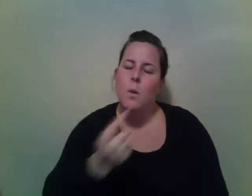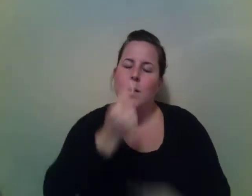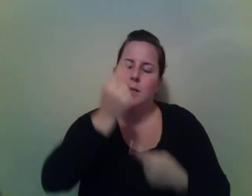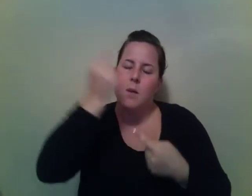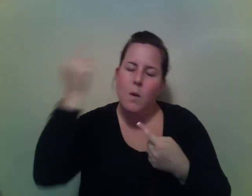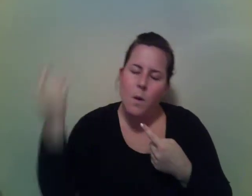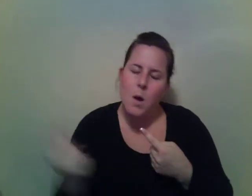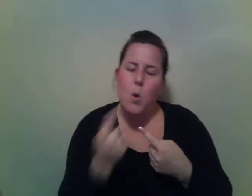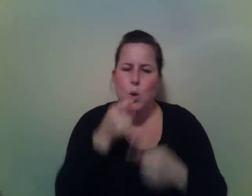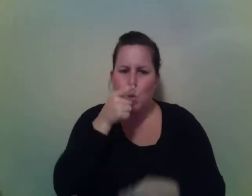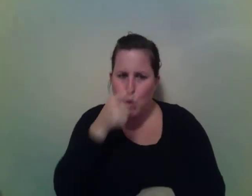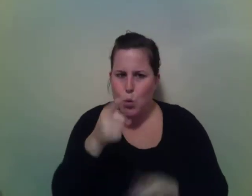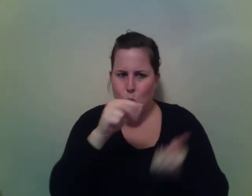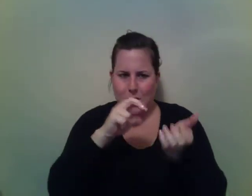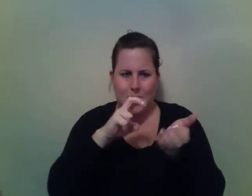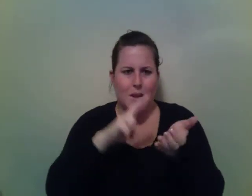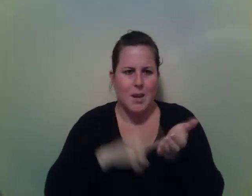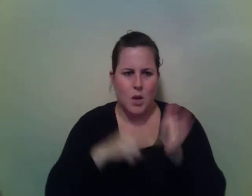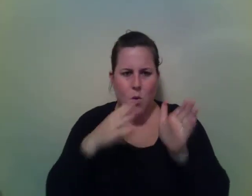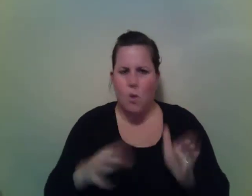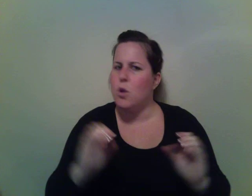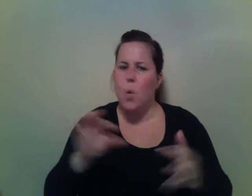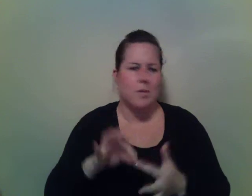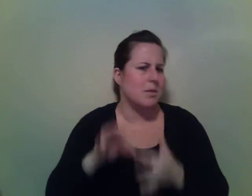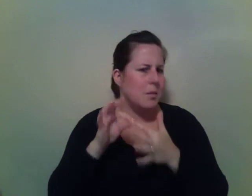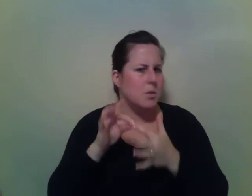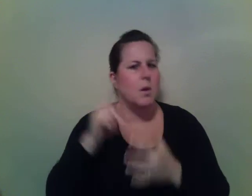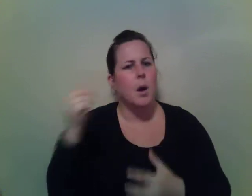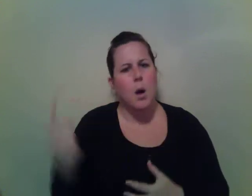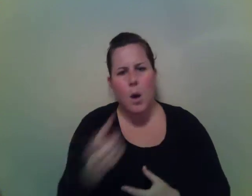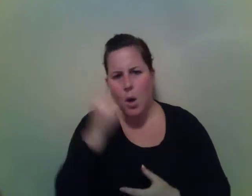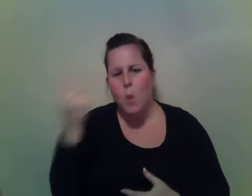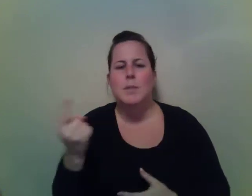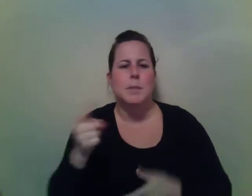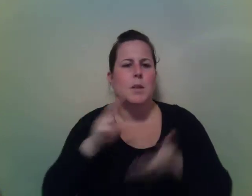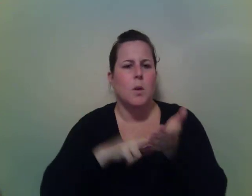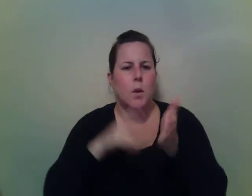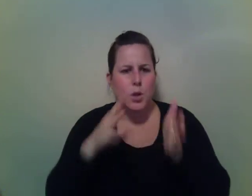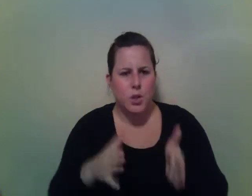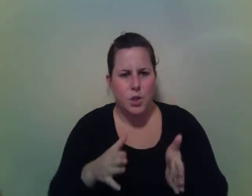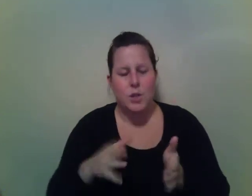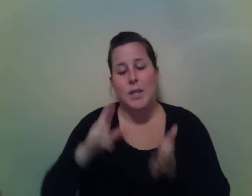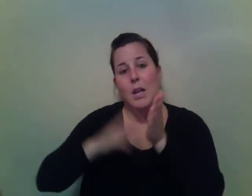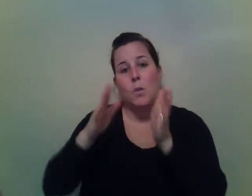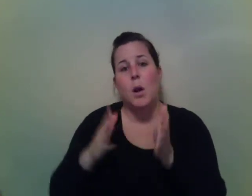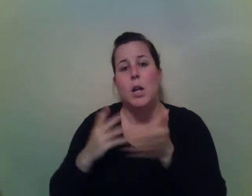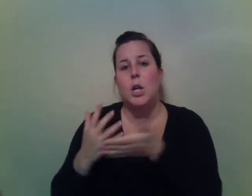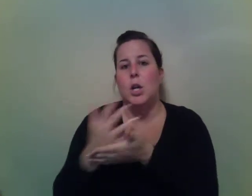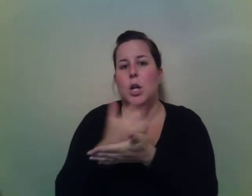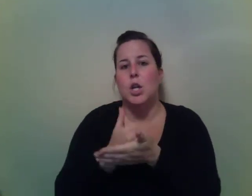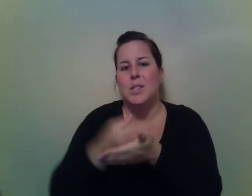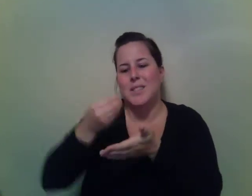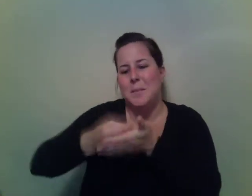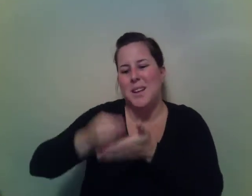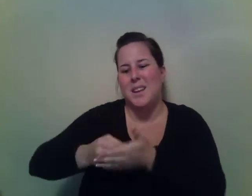be the enroller. No exception. Always be the enroller. The enroller is the one that earns the money early, whereas